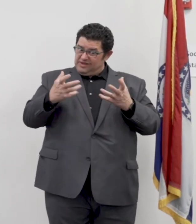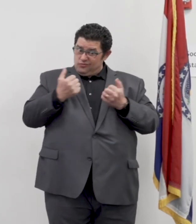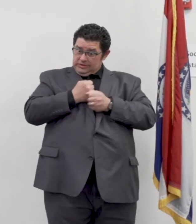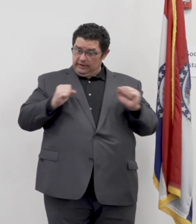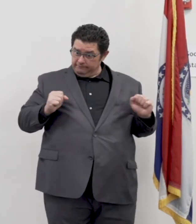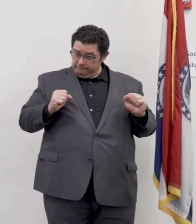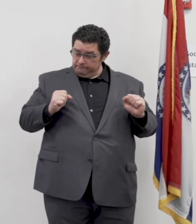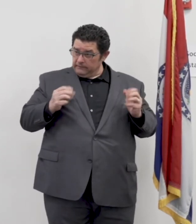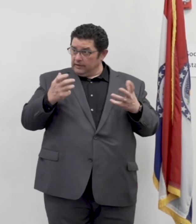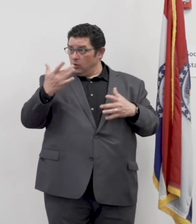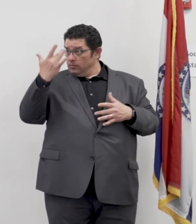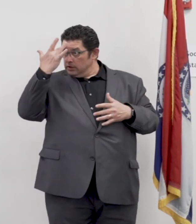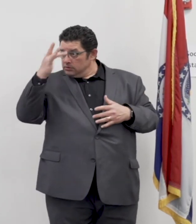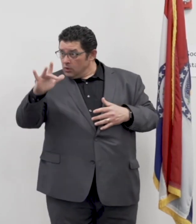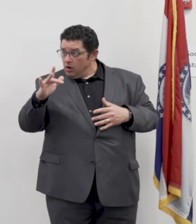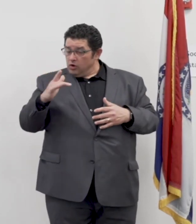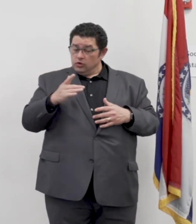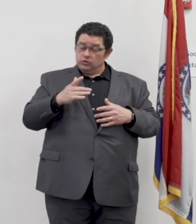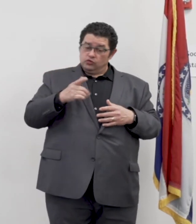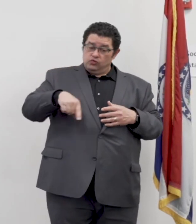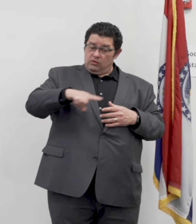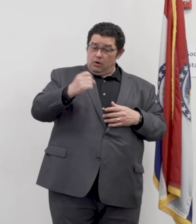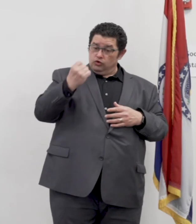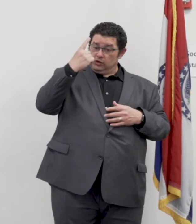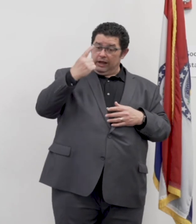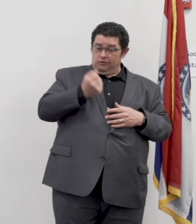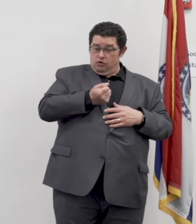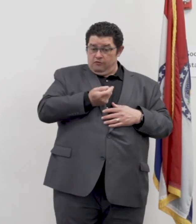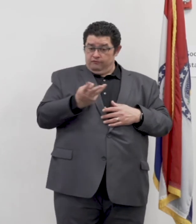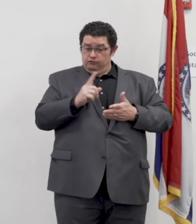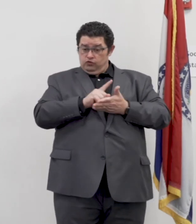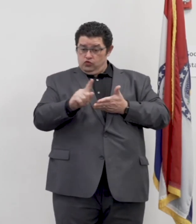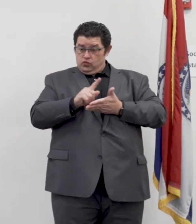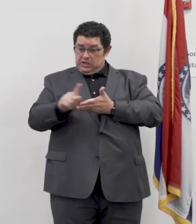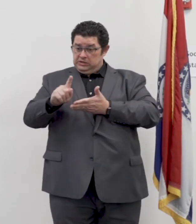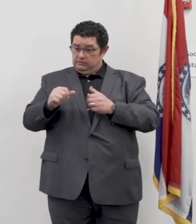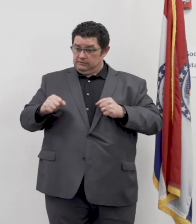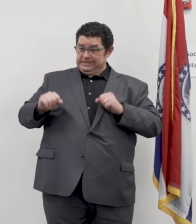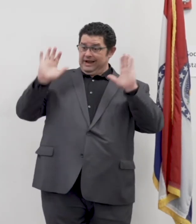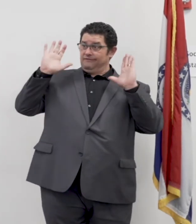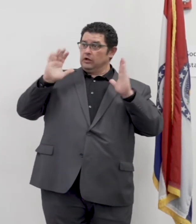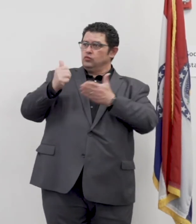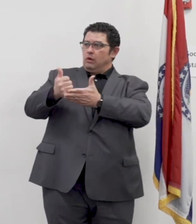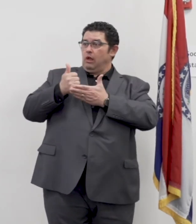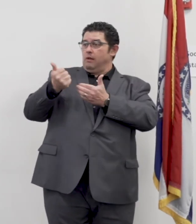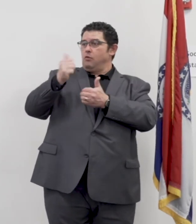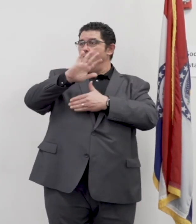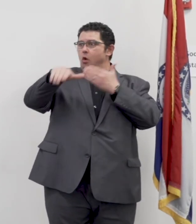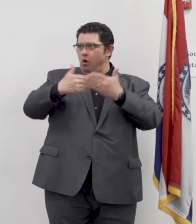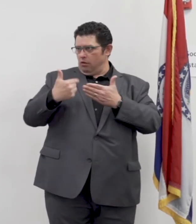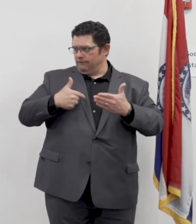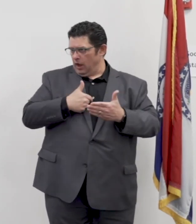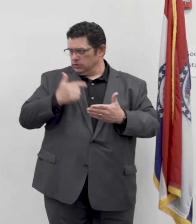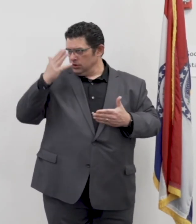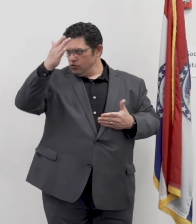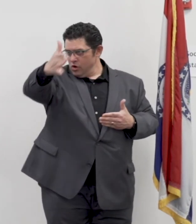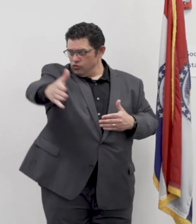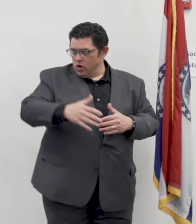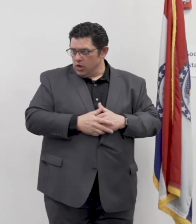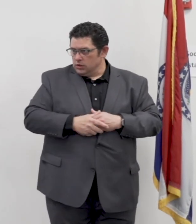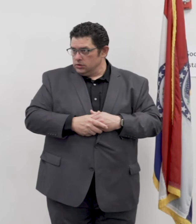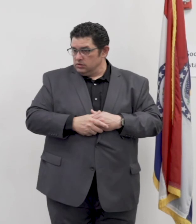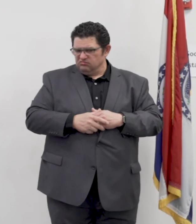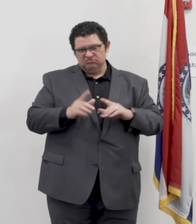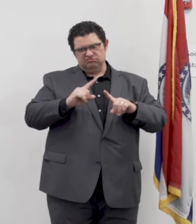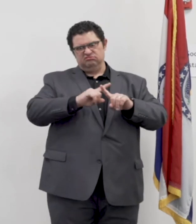understand that a few weeks of sacrifice will save us all in the long term. So there's a wide spectrum of belief. The